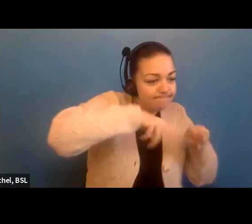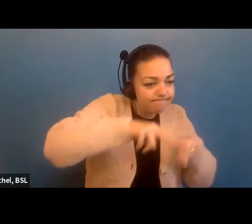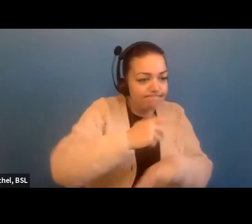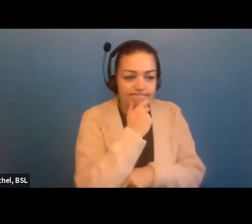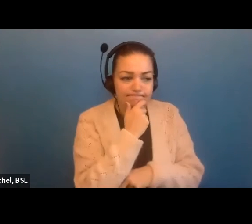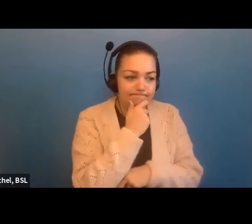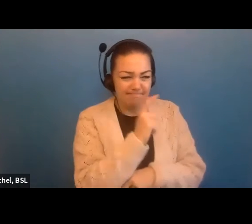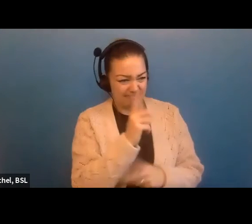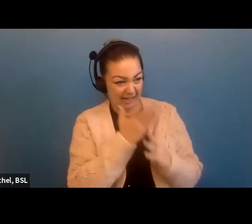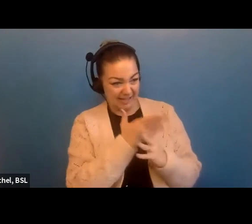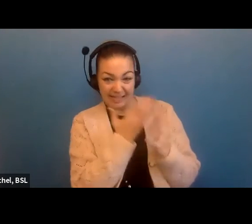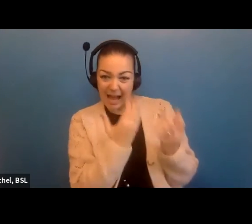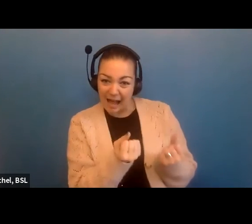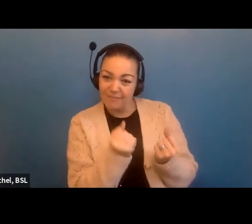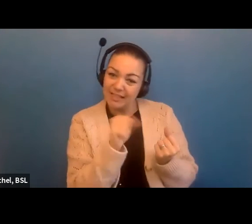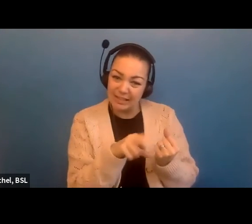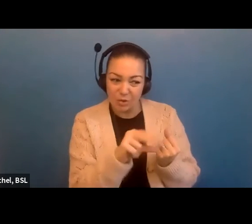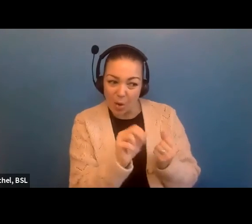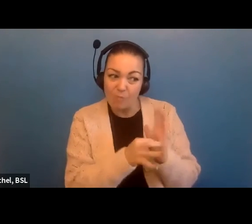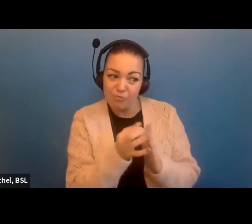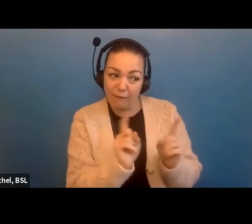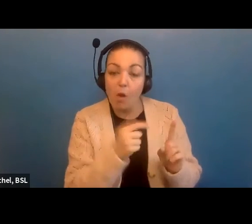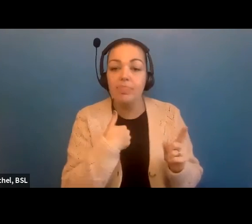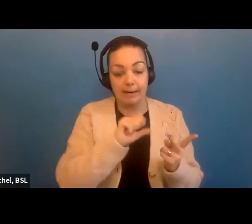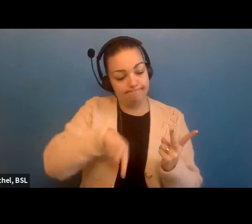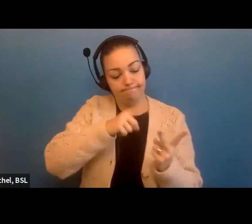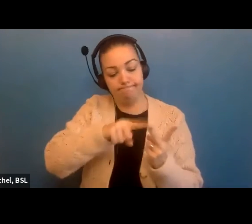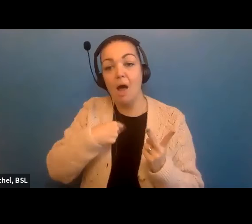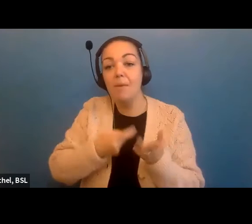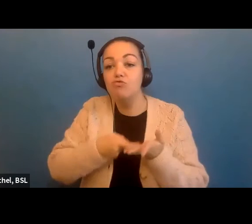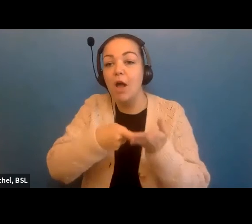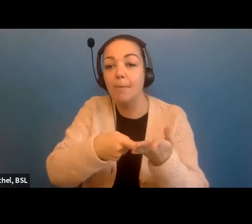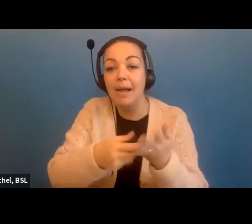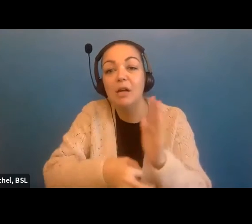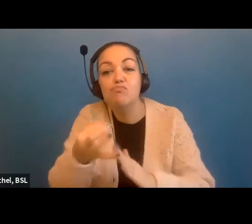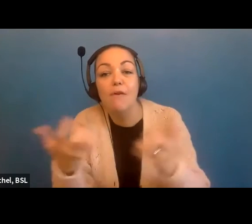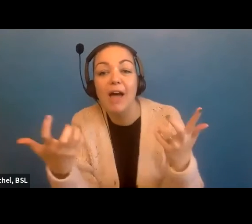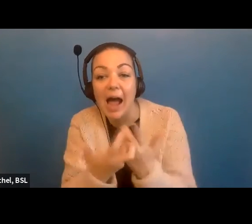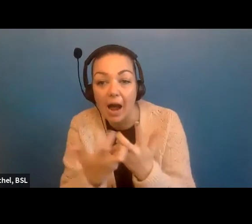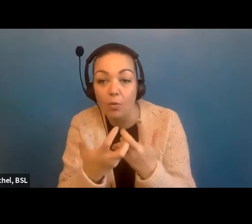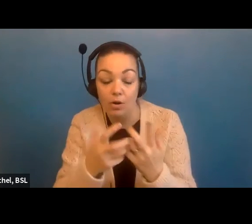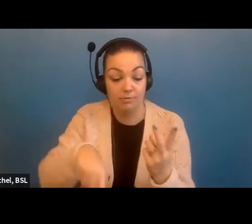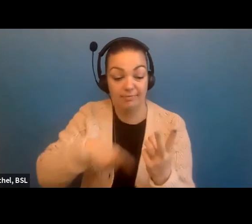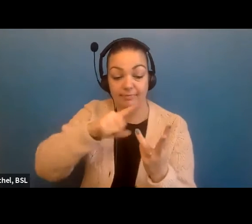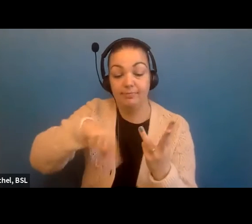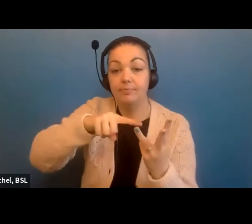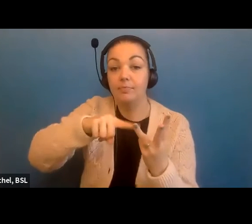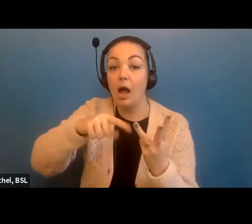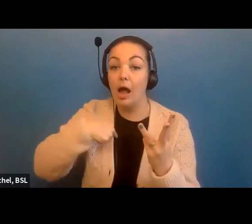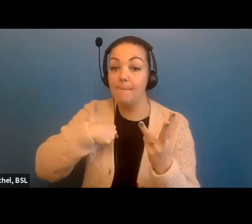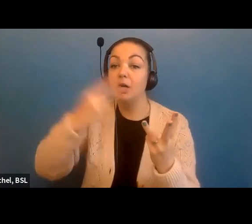accessibility to companies and organizations. Third,